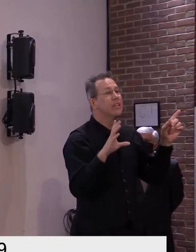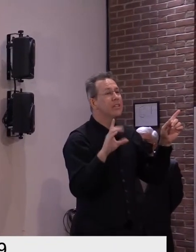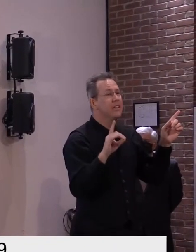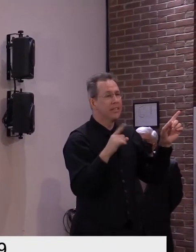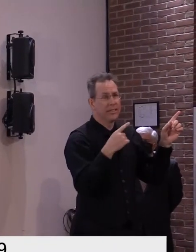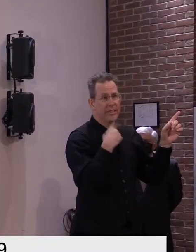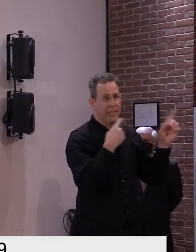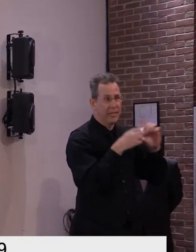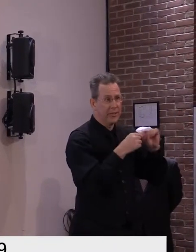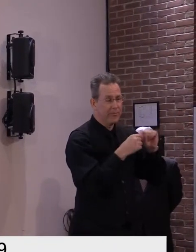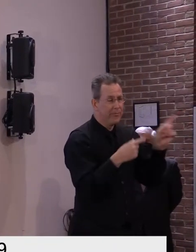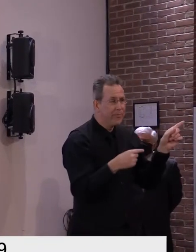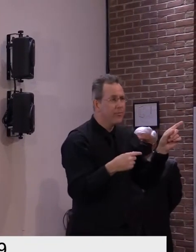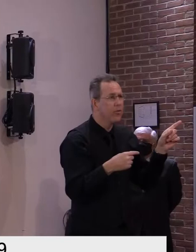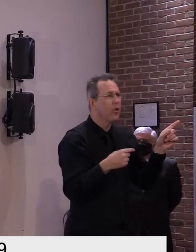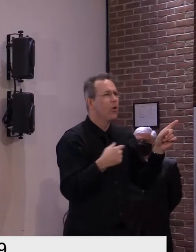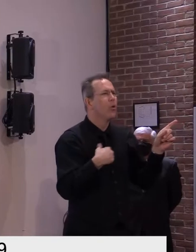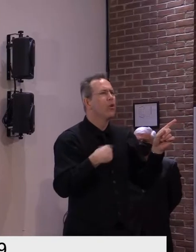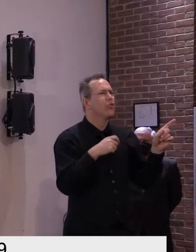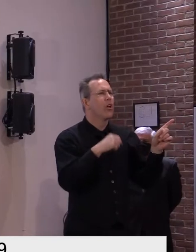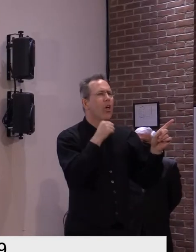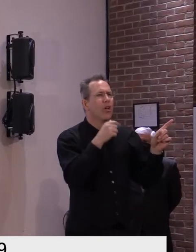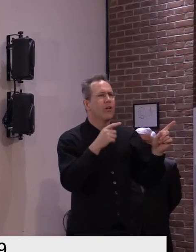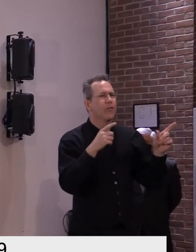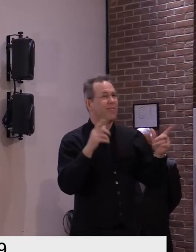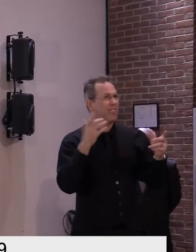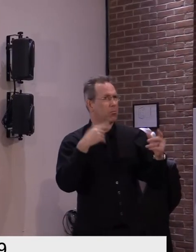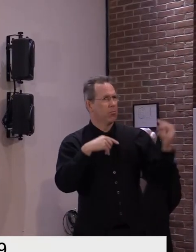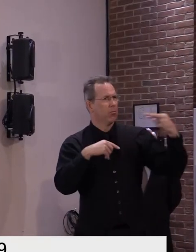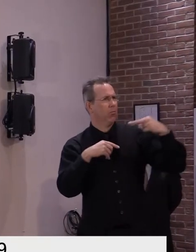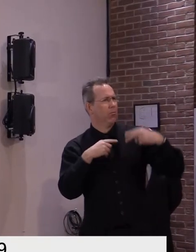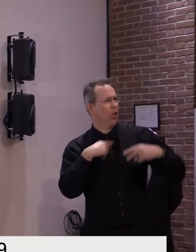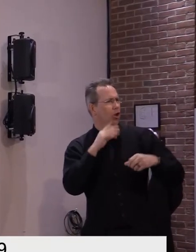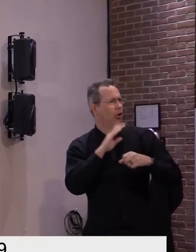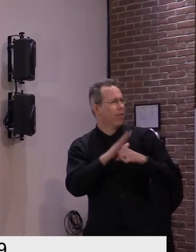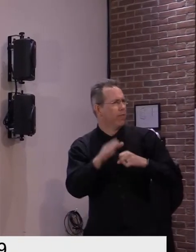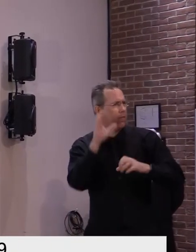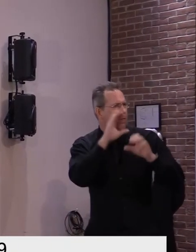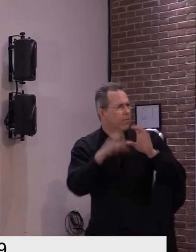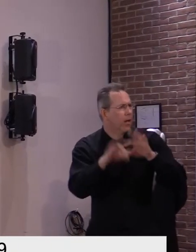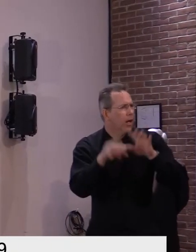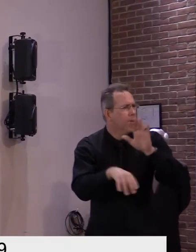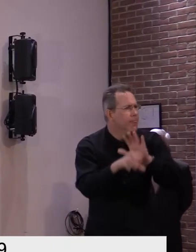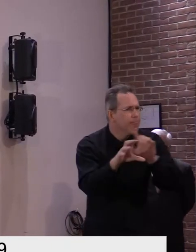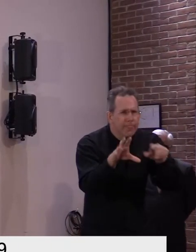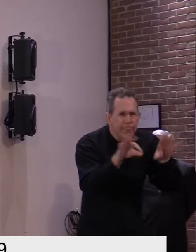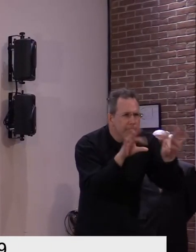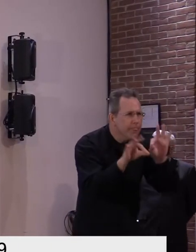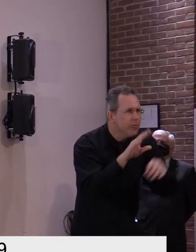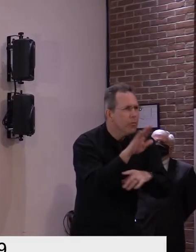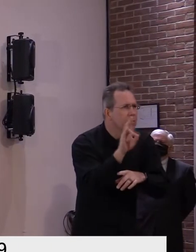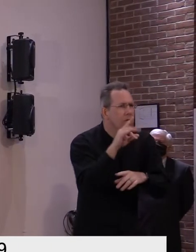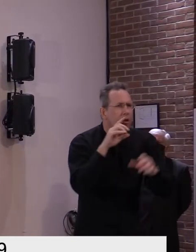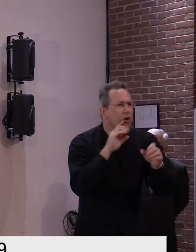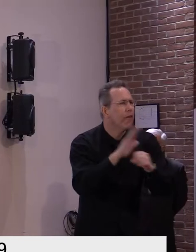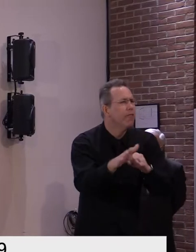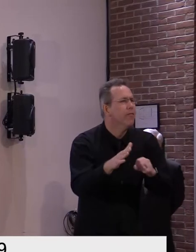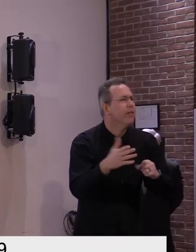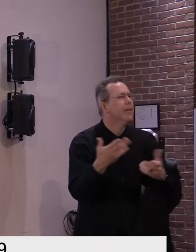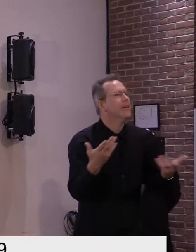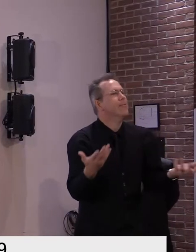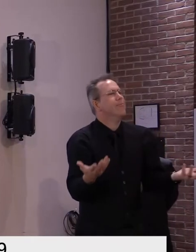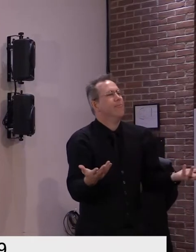for the variant strains based on the capacity the country has, and want to have